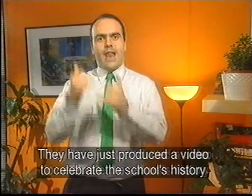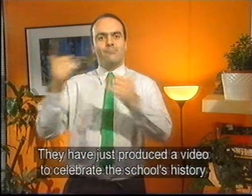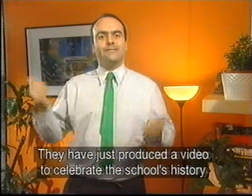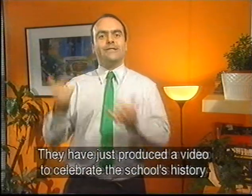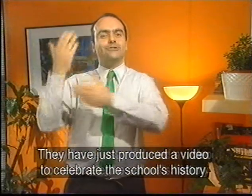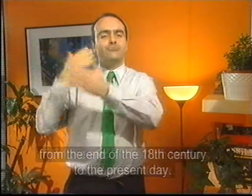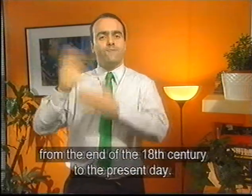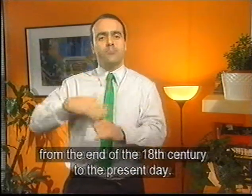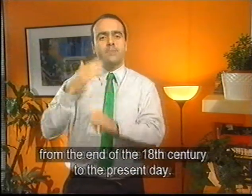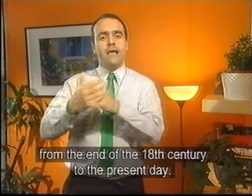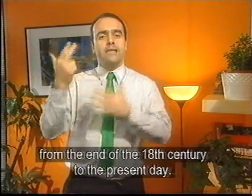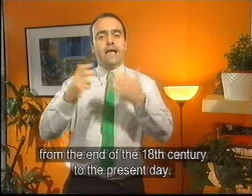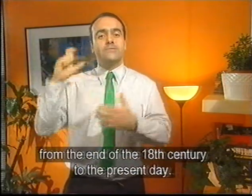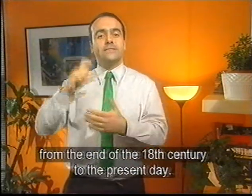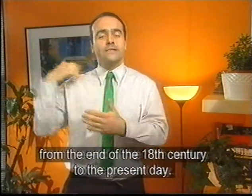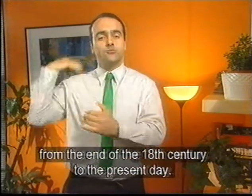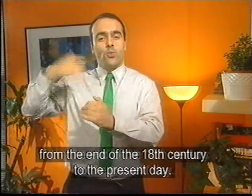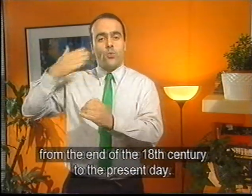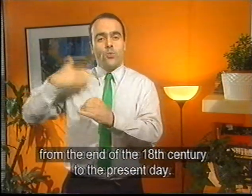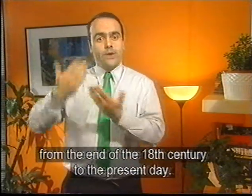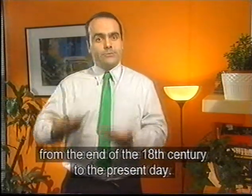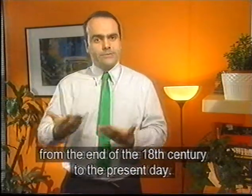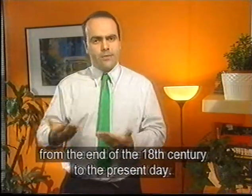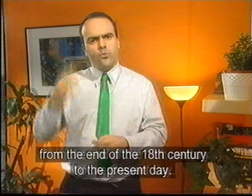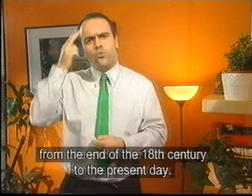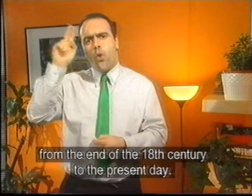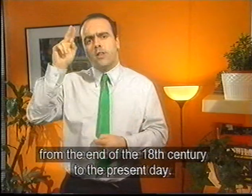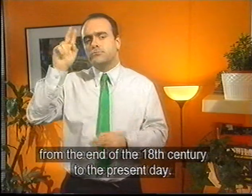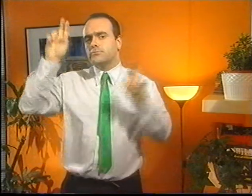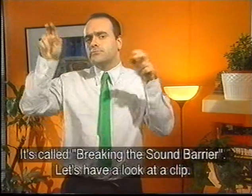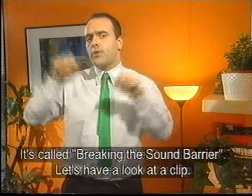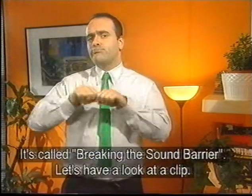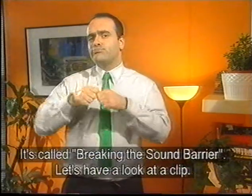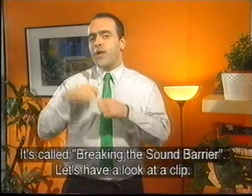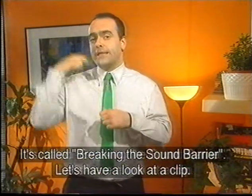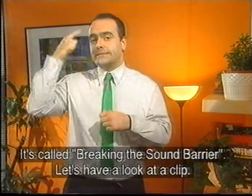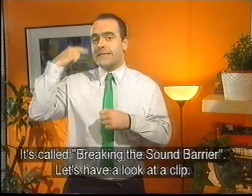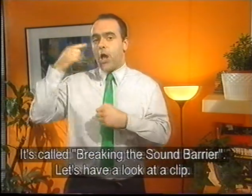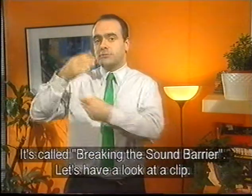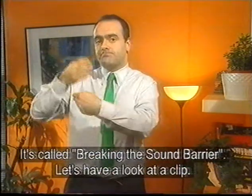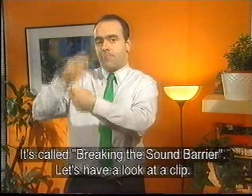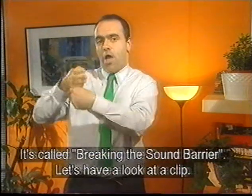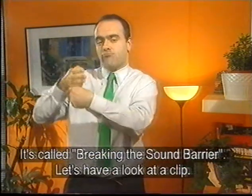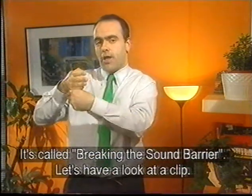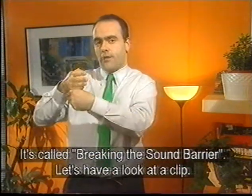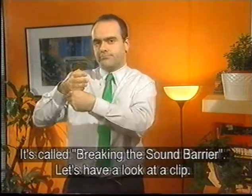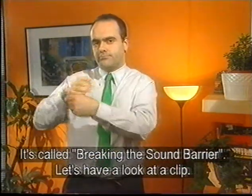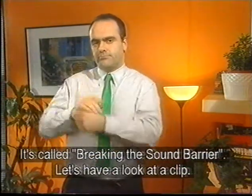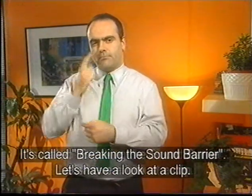end of the 18th century to the present day. And it's called Breaking the Sound Barrier. Let's have a look at a